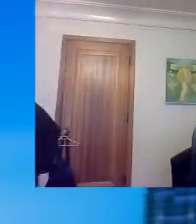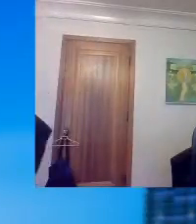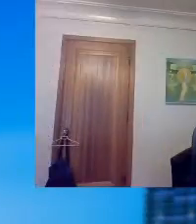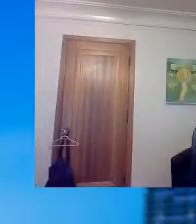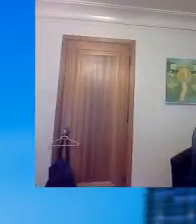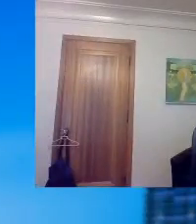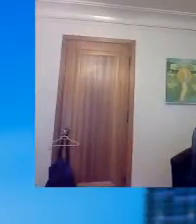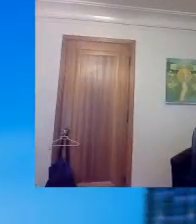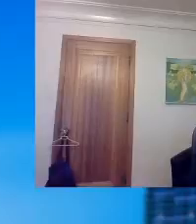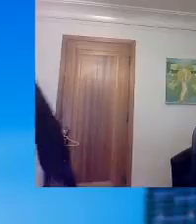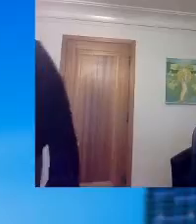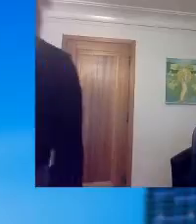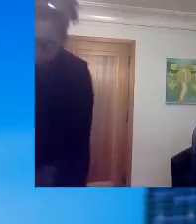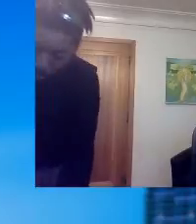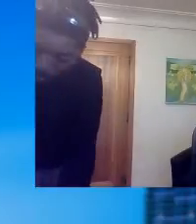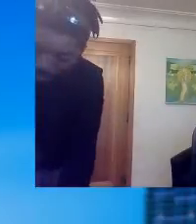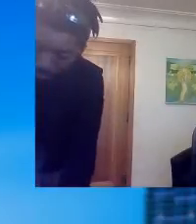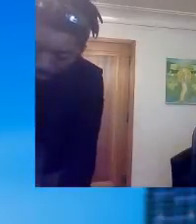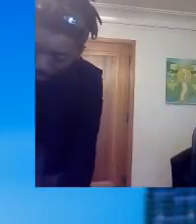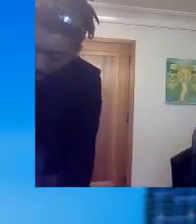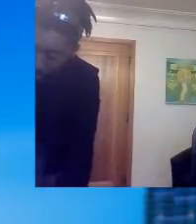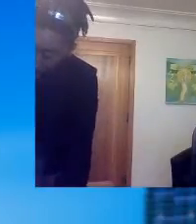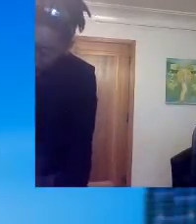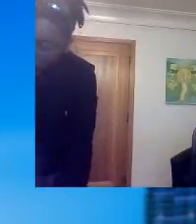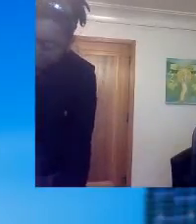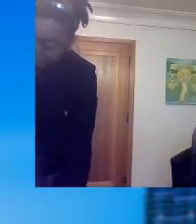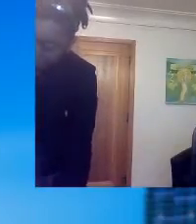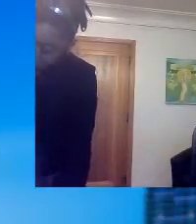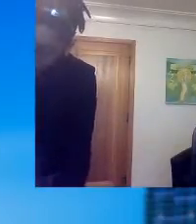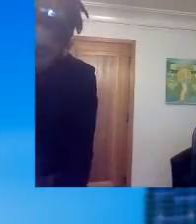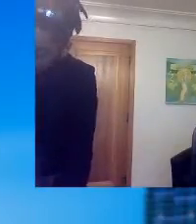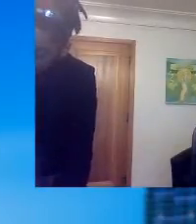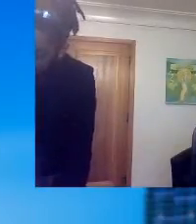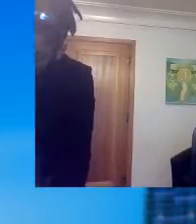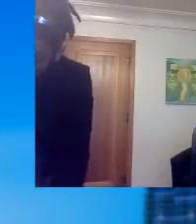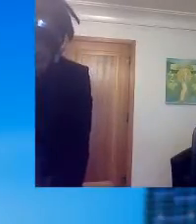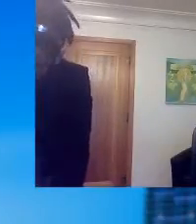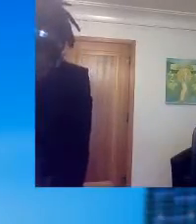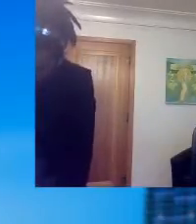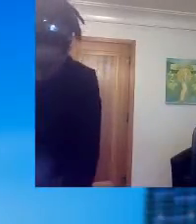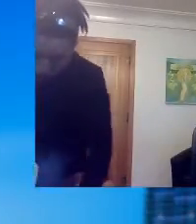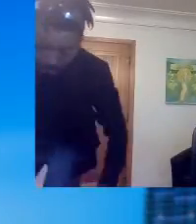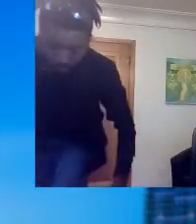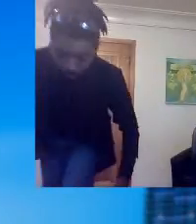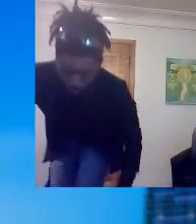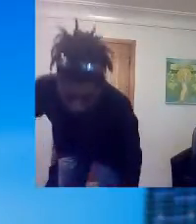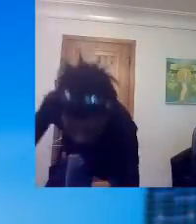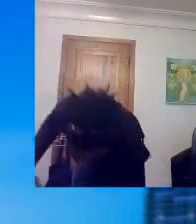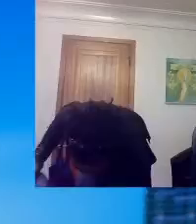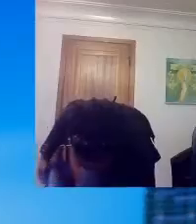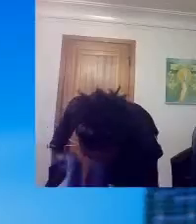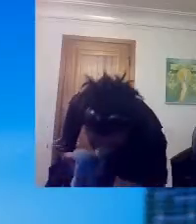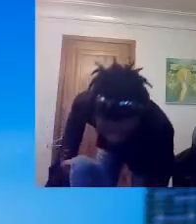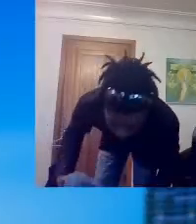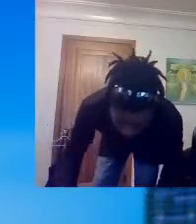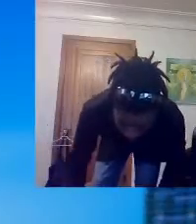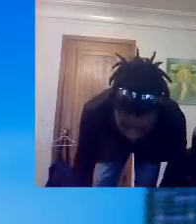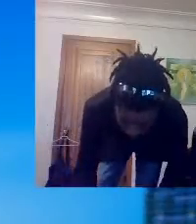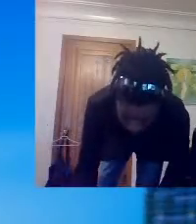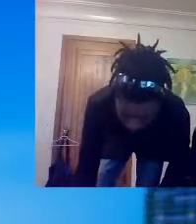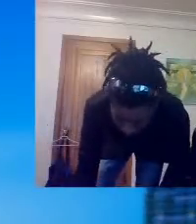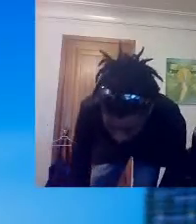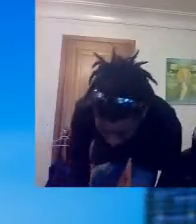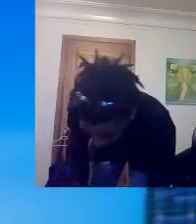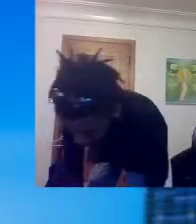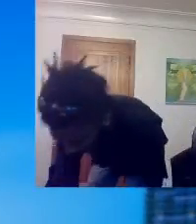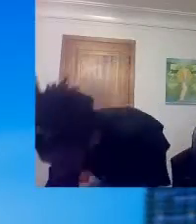speaker. Say what you will about him politically, and I certainly will say things about him politically. But he was a very good public speaker.